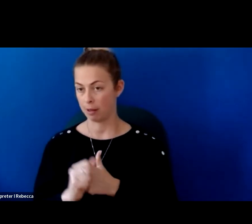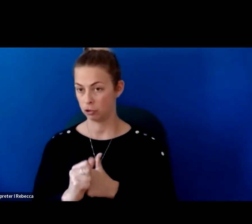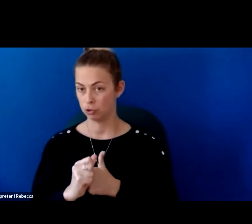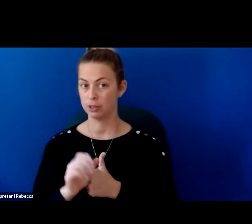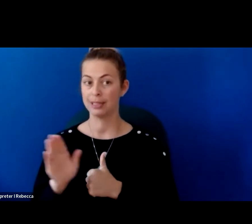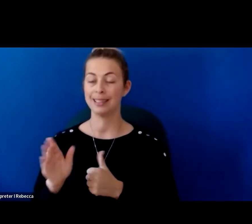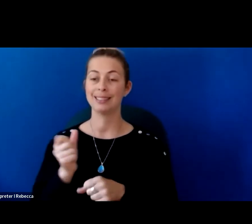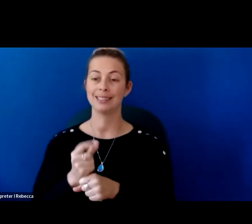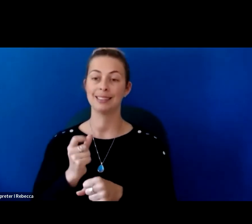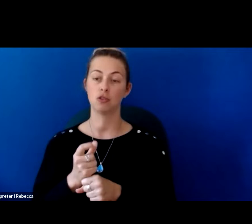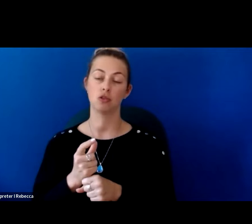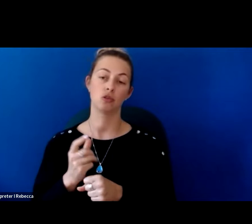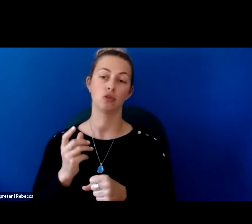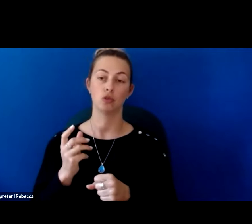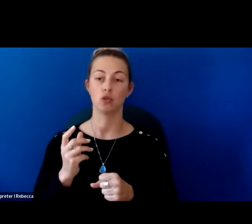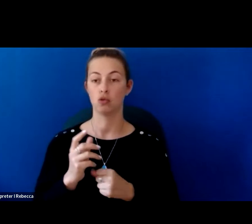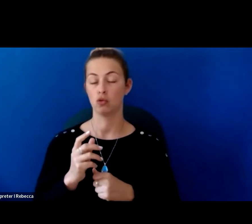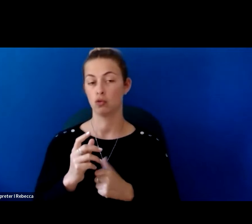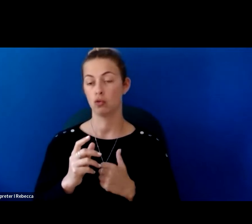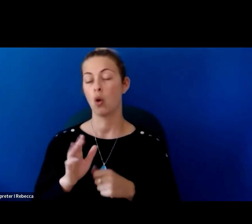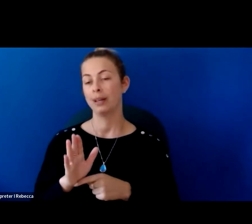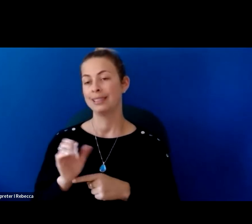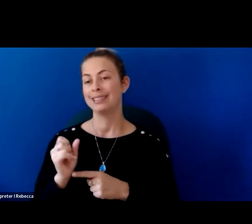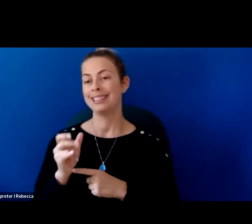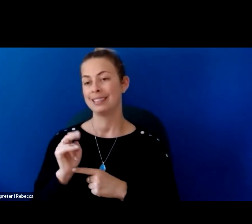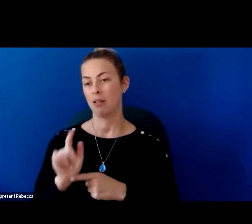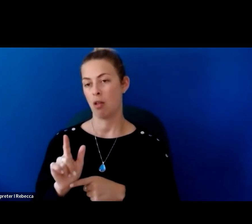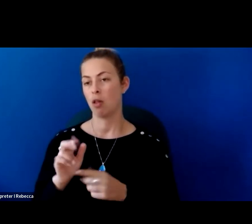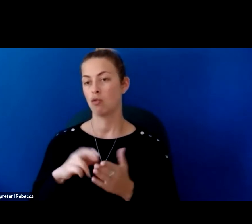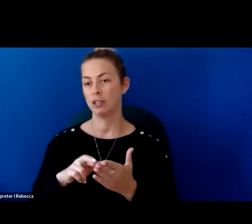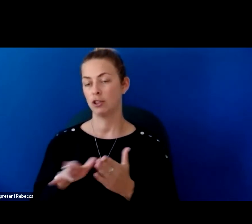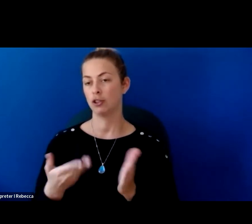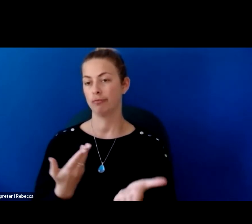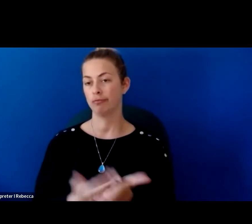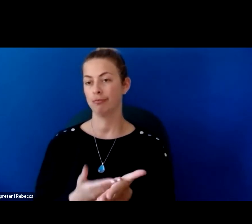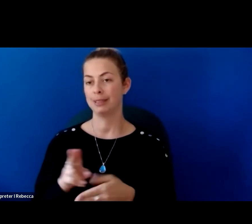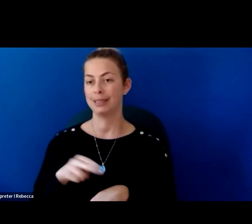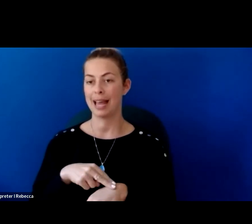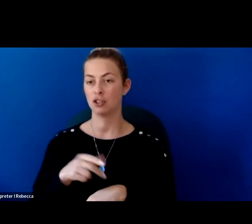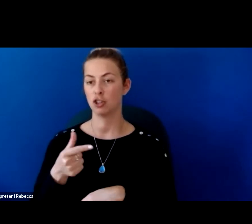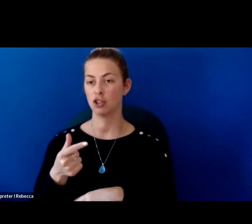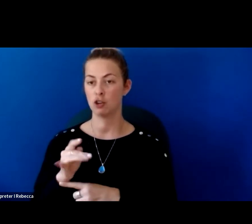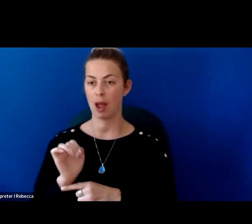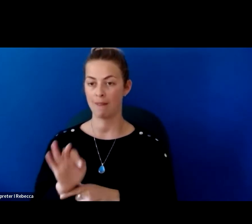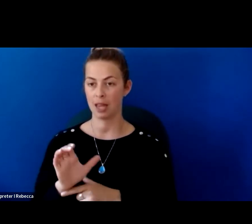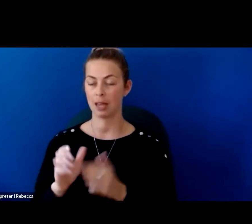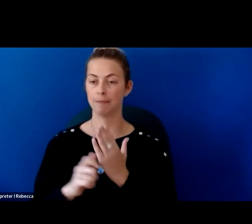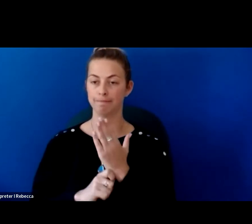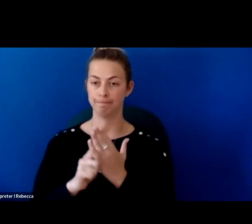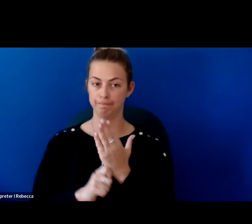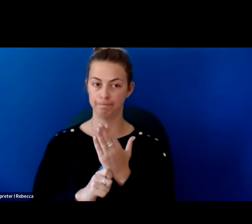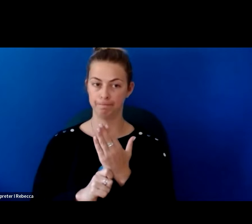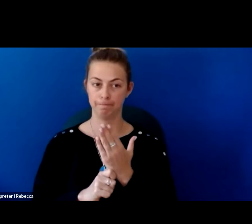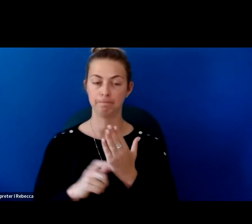climate change research has been featured in National Geographic, and he's worked alongside key stakeholders to improve climate literacy and resilience to